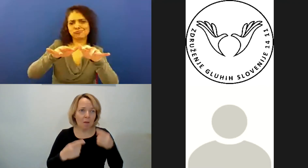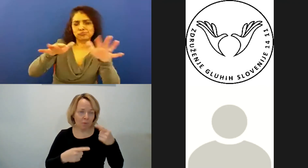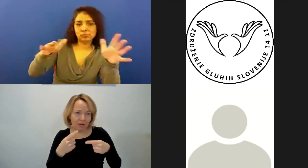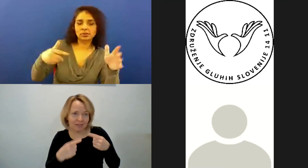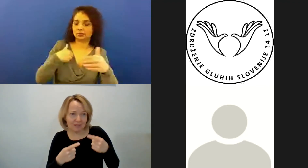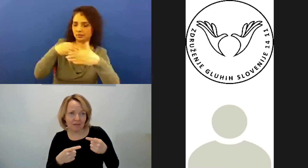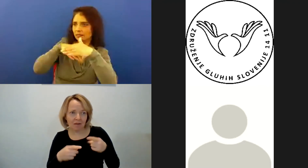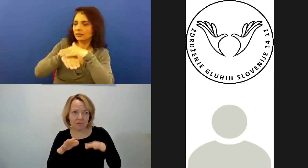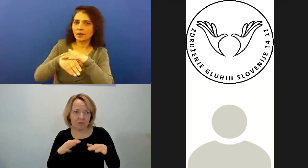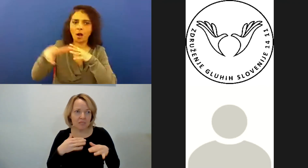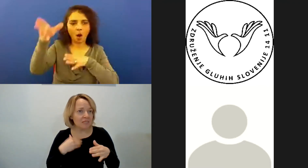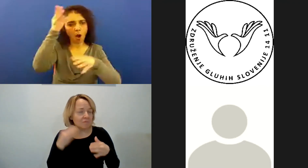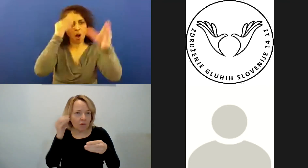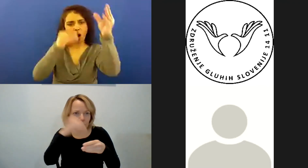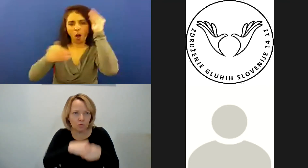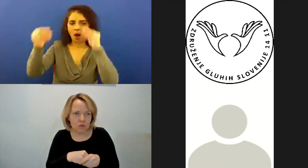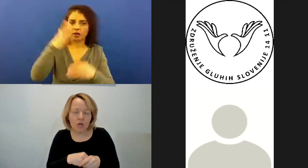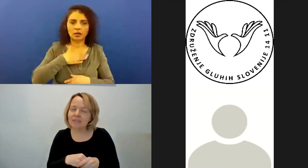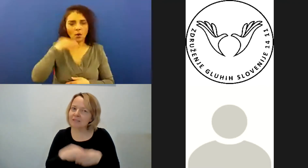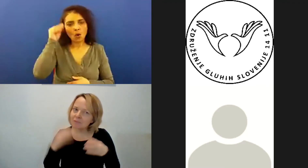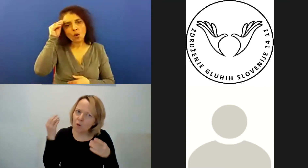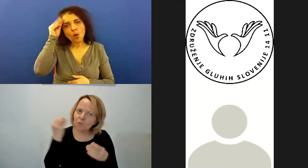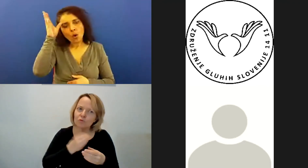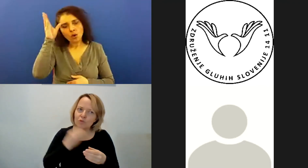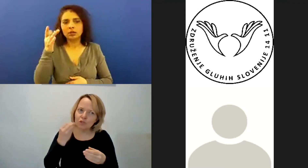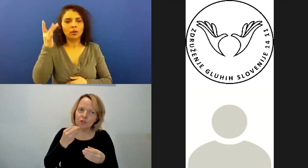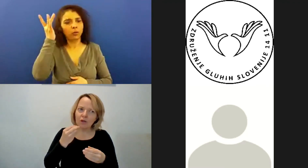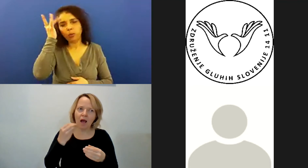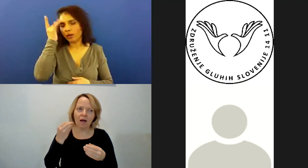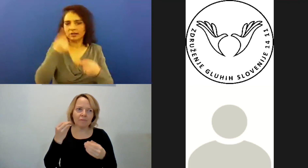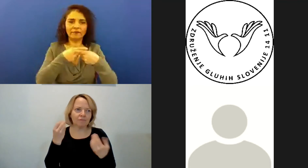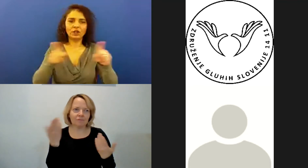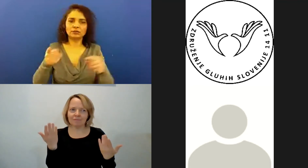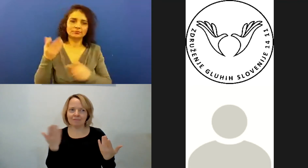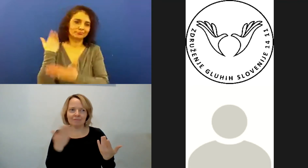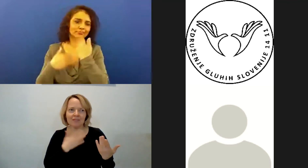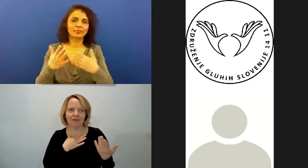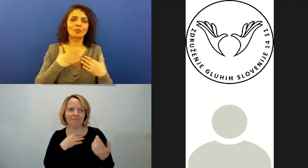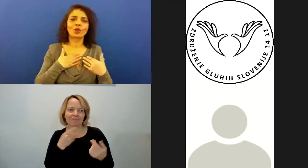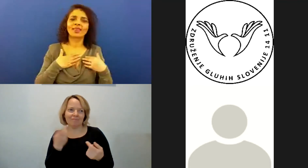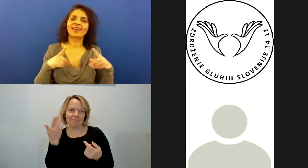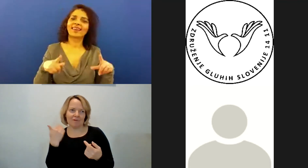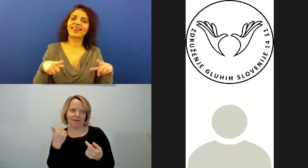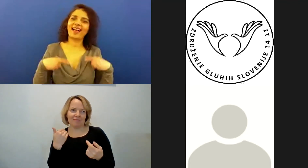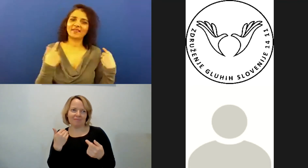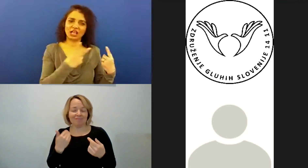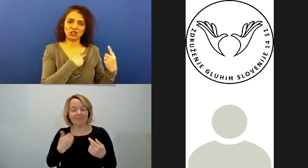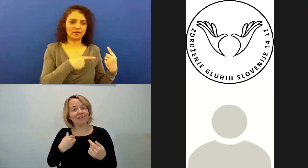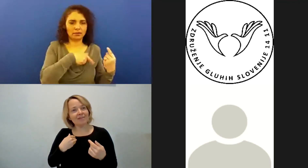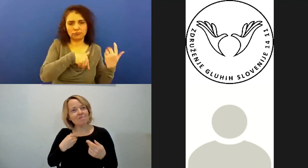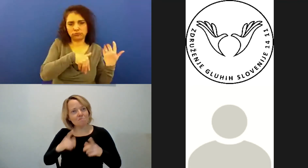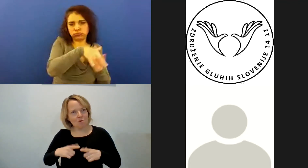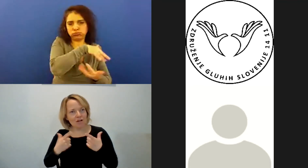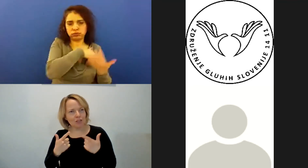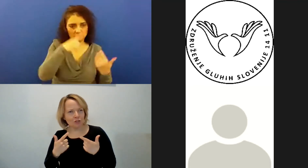And I connected to the Dutch Deaf Association, learned a lot about politics, deaf politics, advocacy.